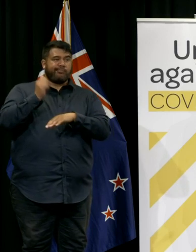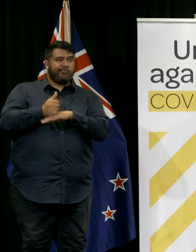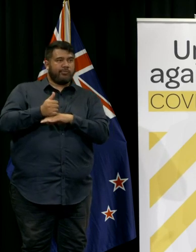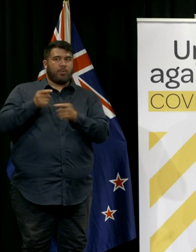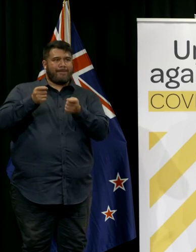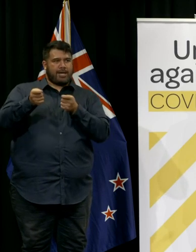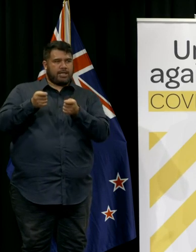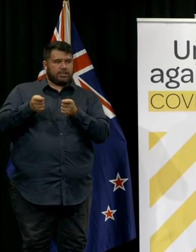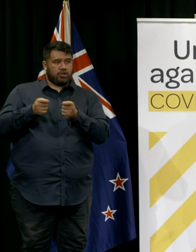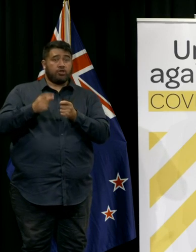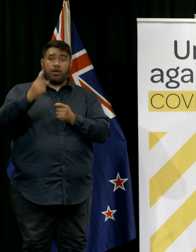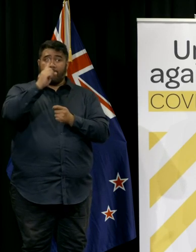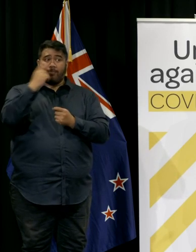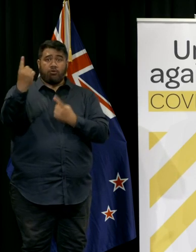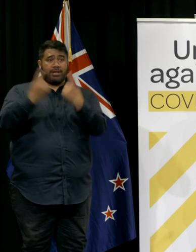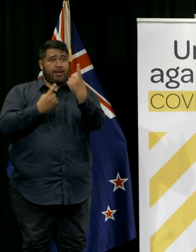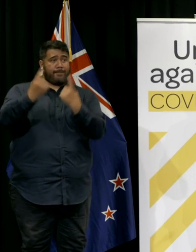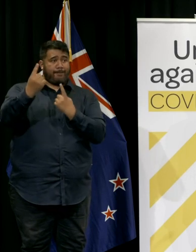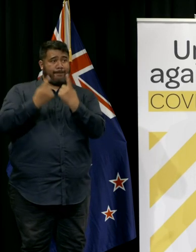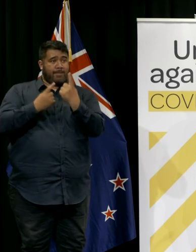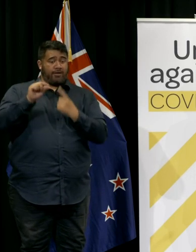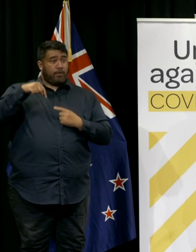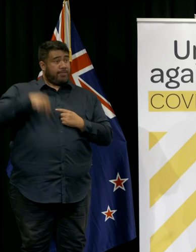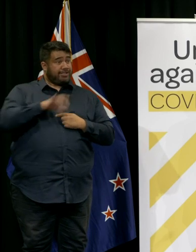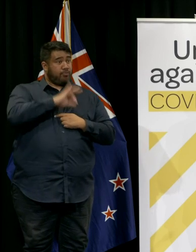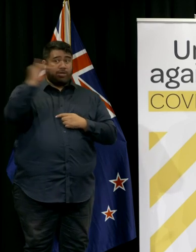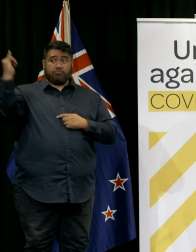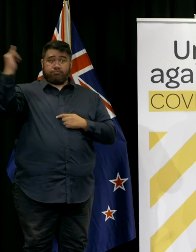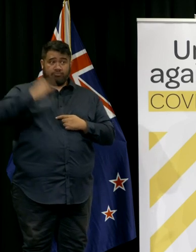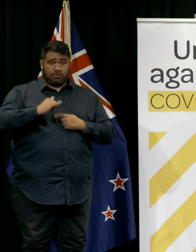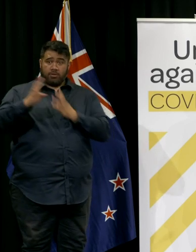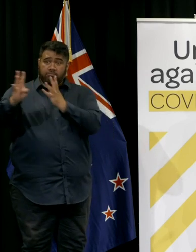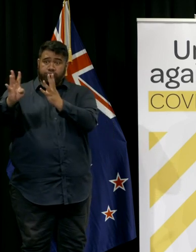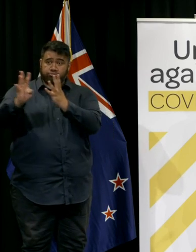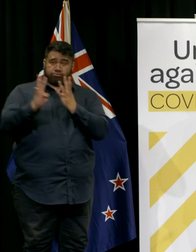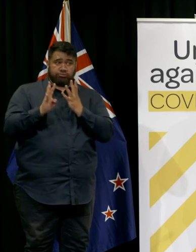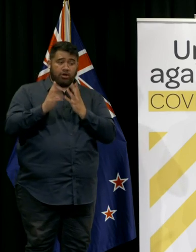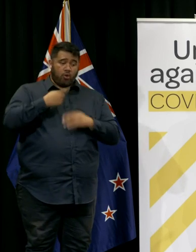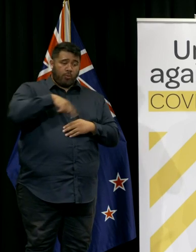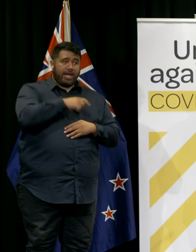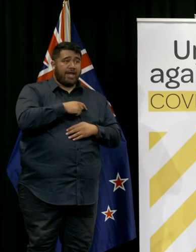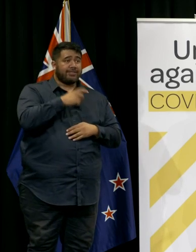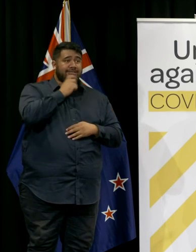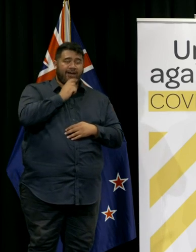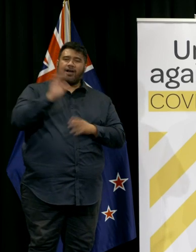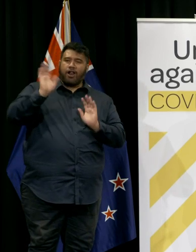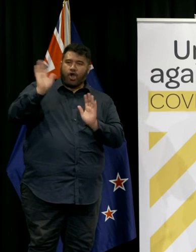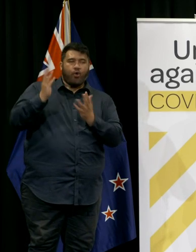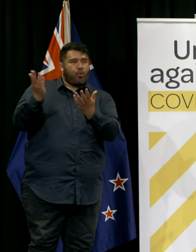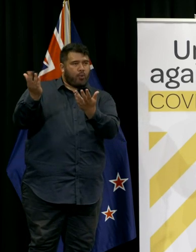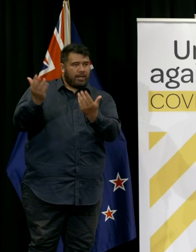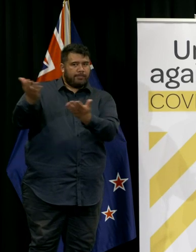Everyone who arrives in the country from the early hours of this morning have been greeted by customs officials, by